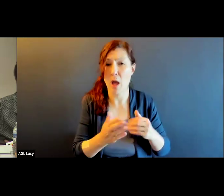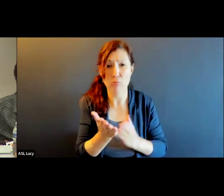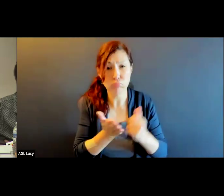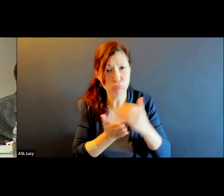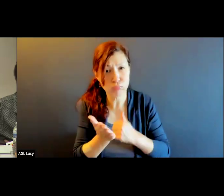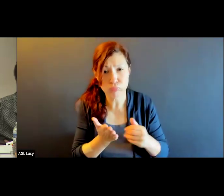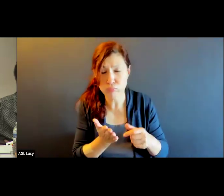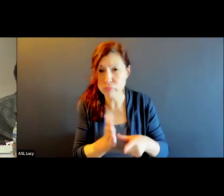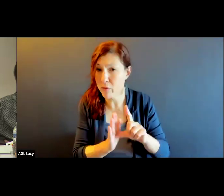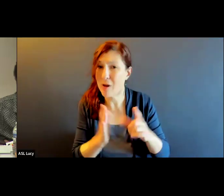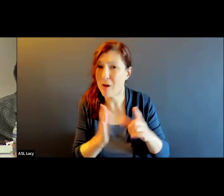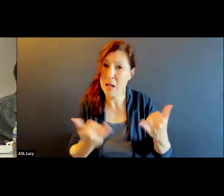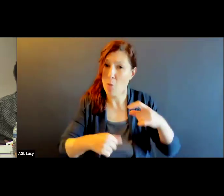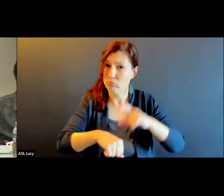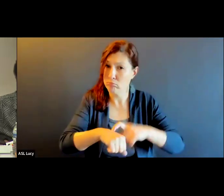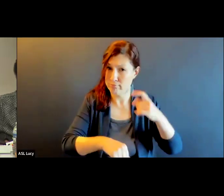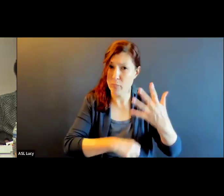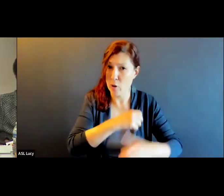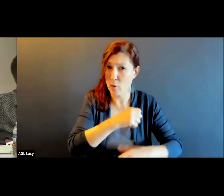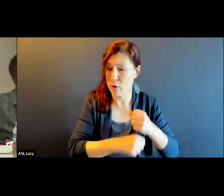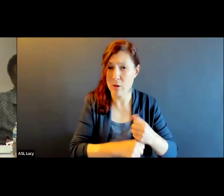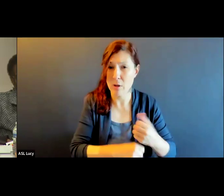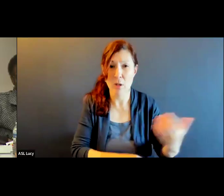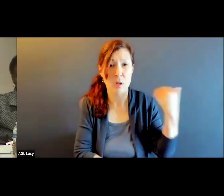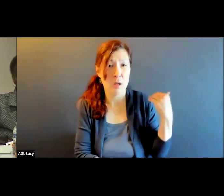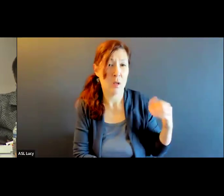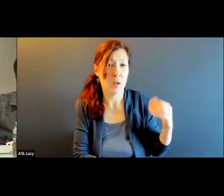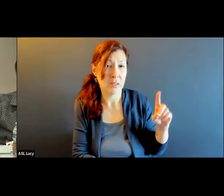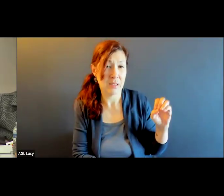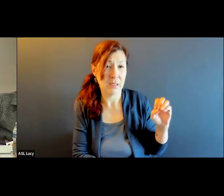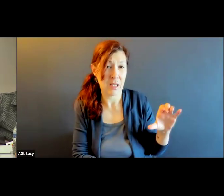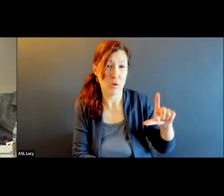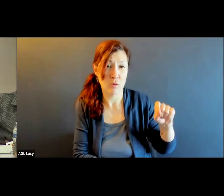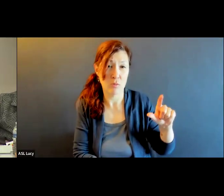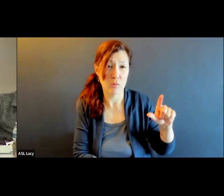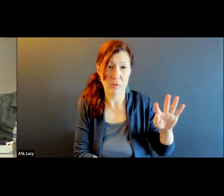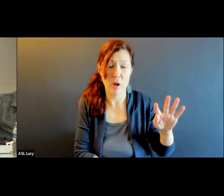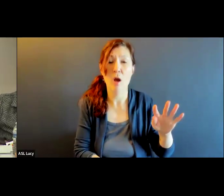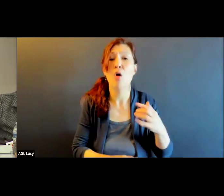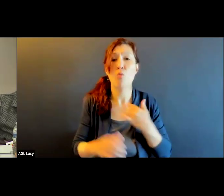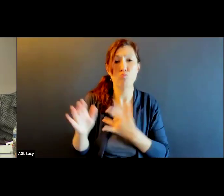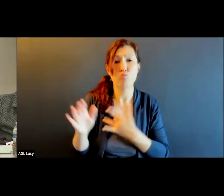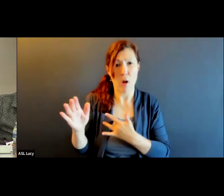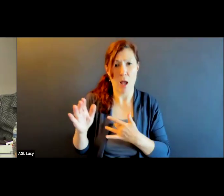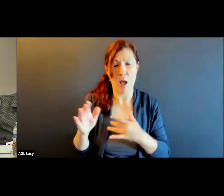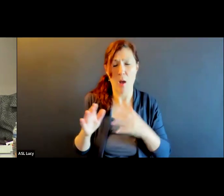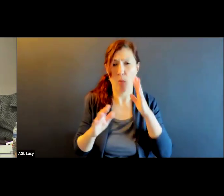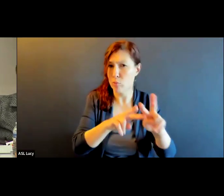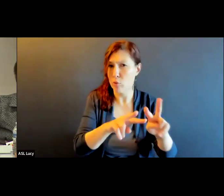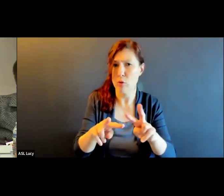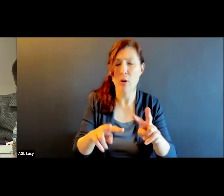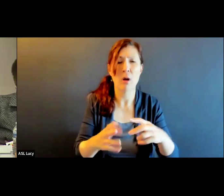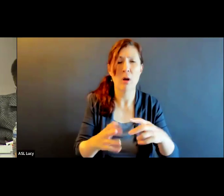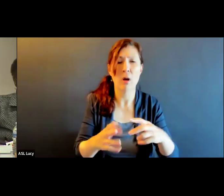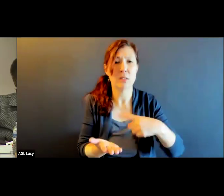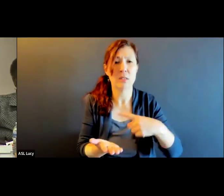5-year mark. In December of 2024, we promised to come back to this committee with an analysis of the policy impact over the last